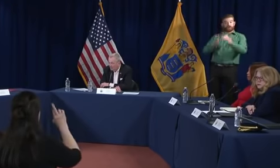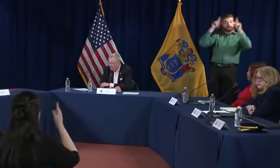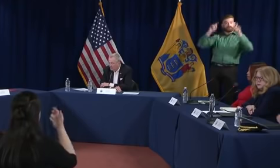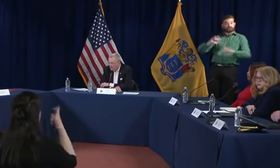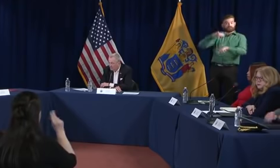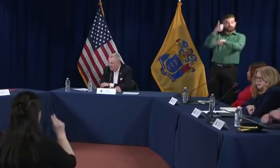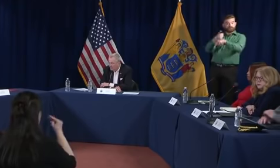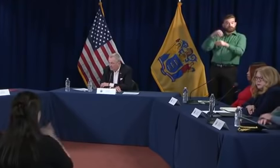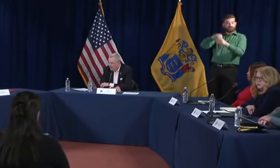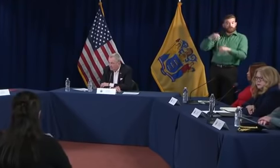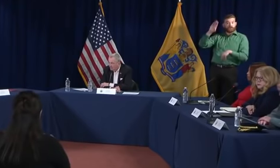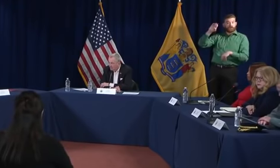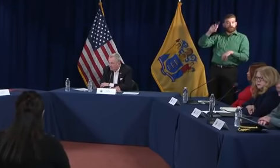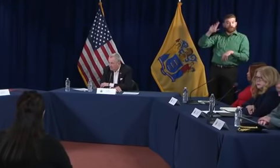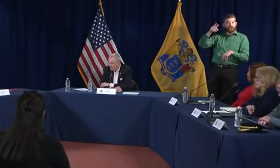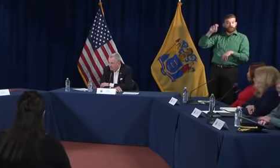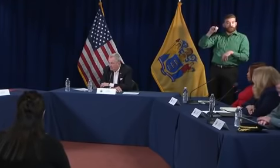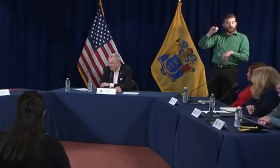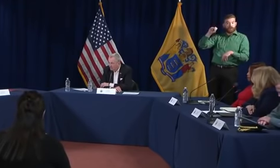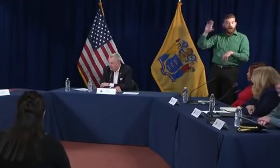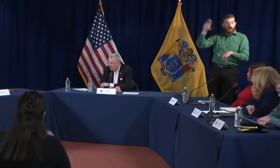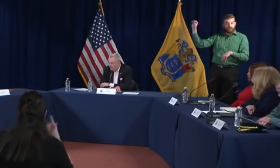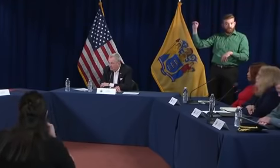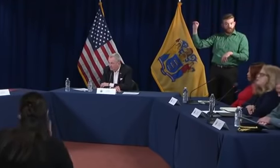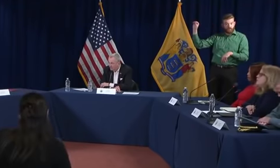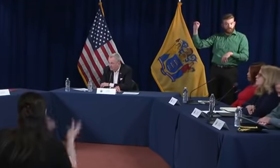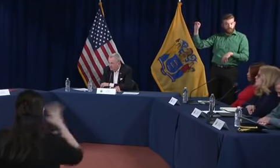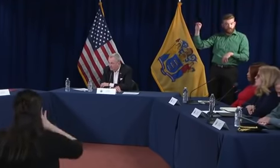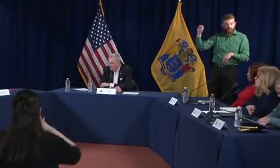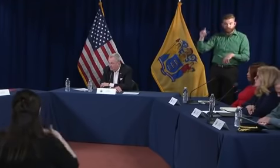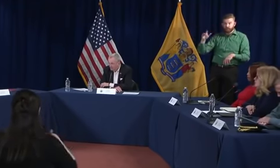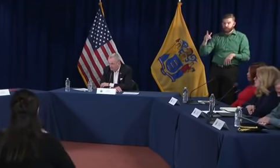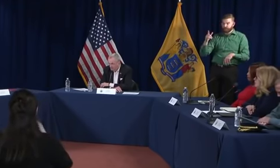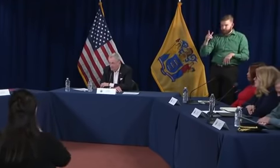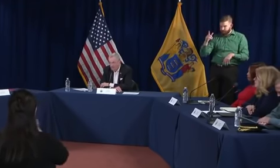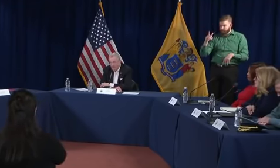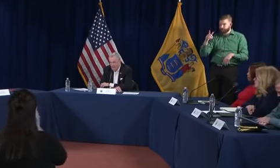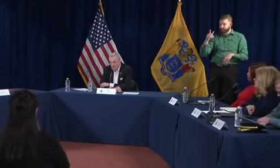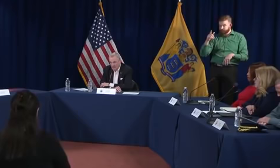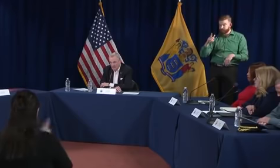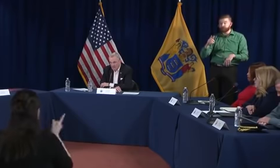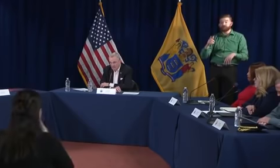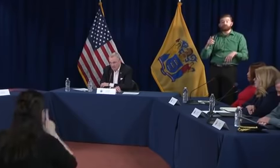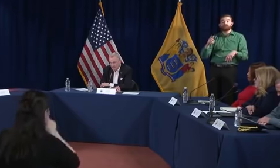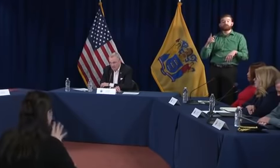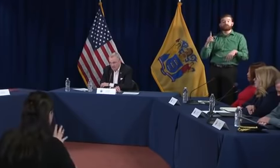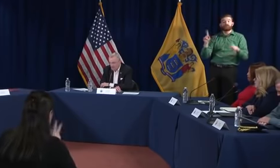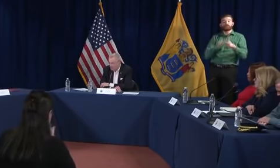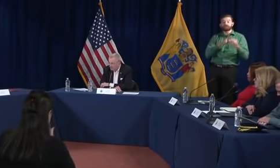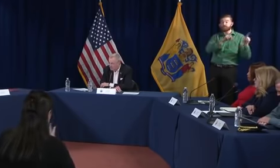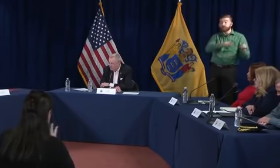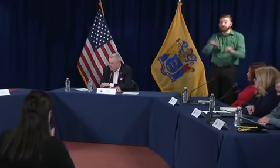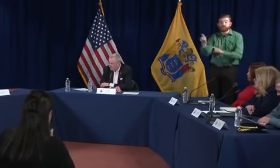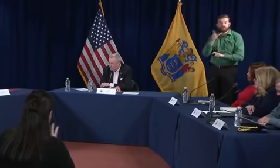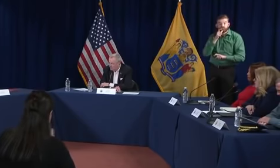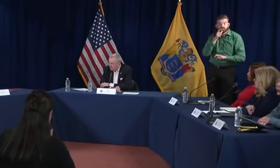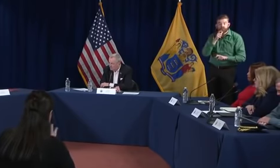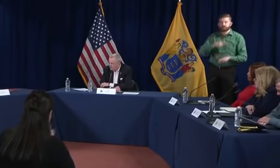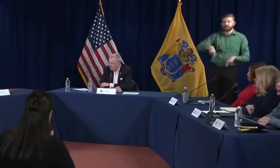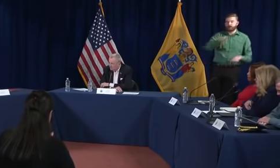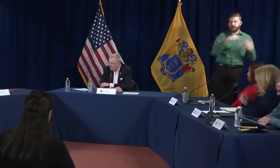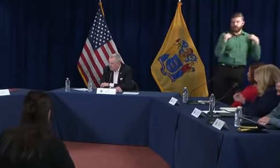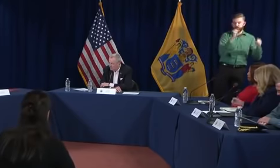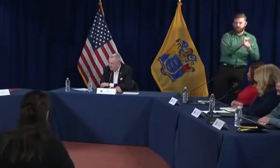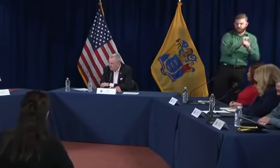symptomatic healthcare workers first and our first responders. This site will have the capacity to